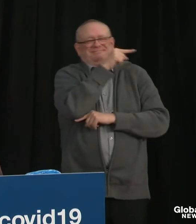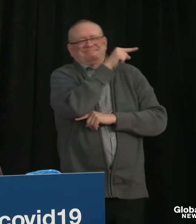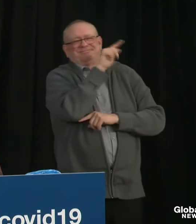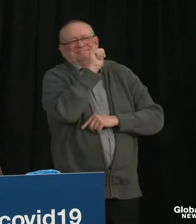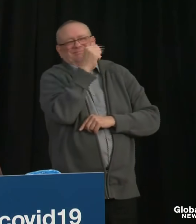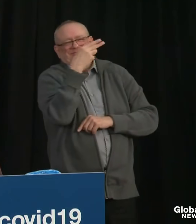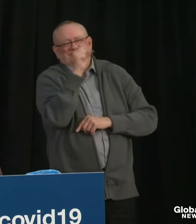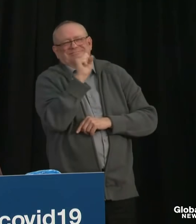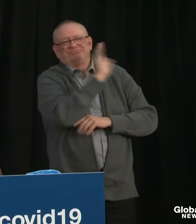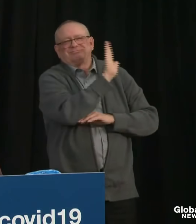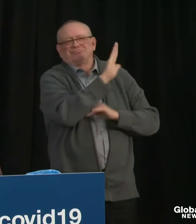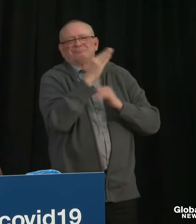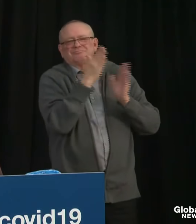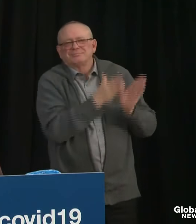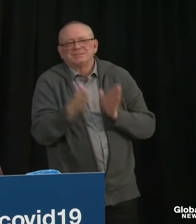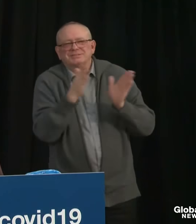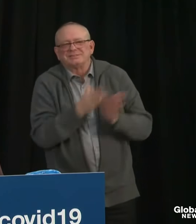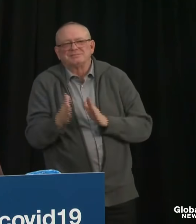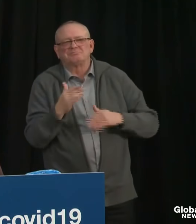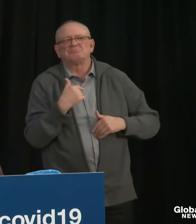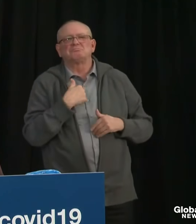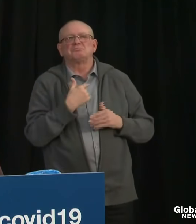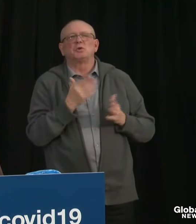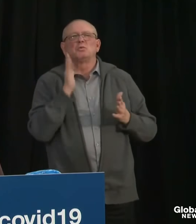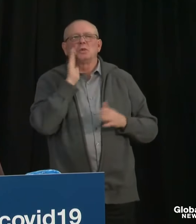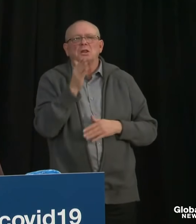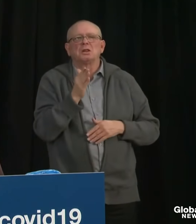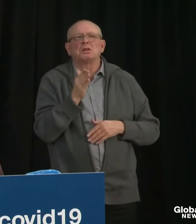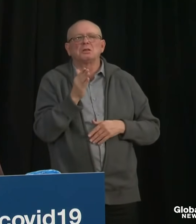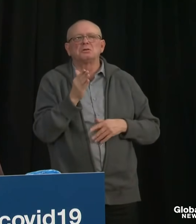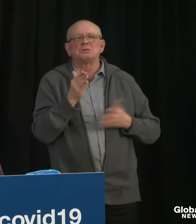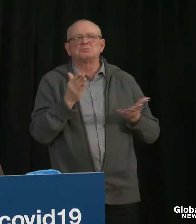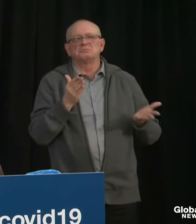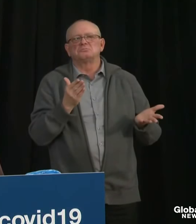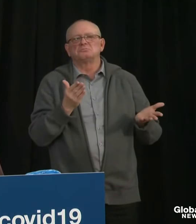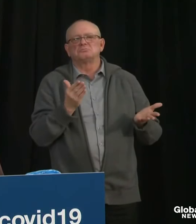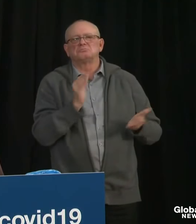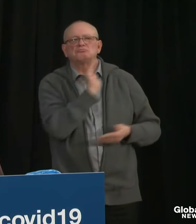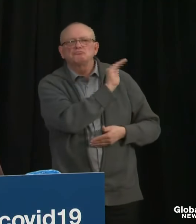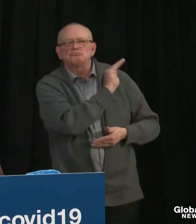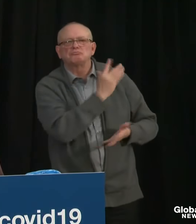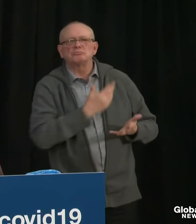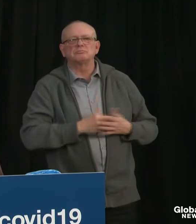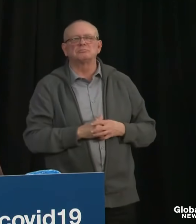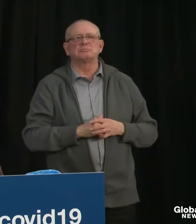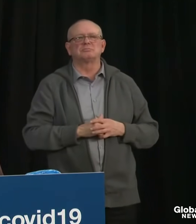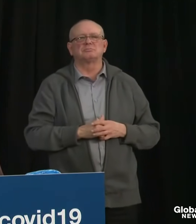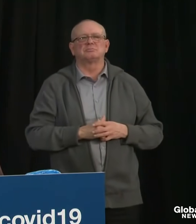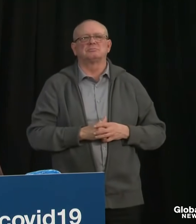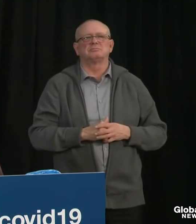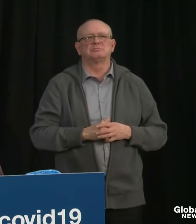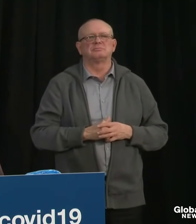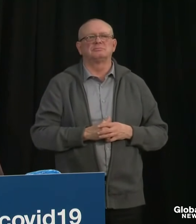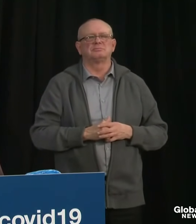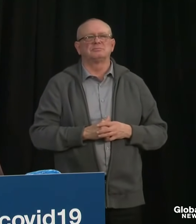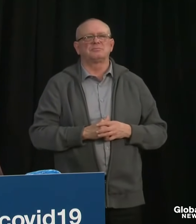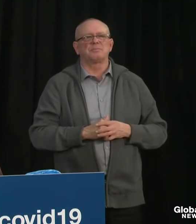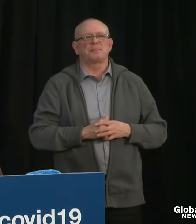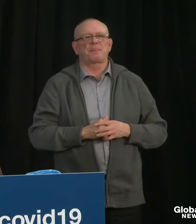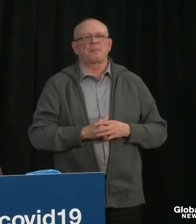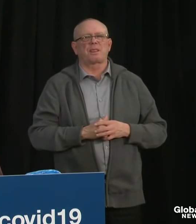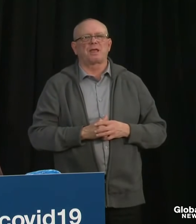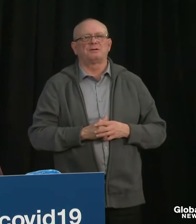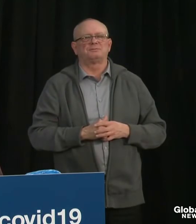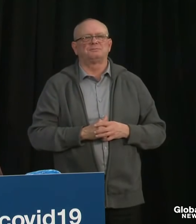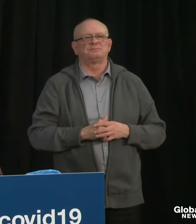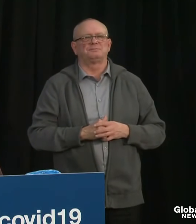will repeat what I've often said, which is that that's in our hands. And with respect to the demand